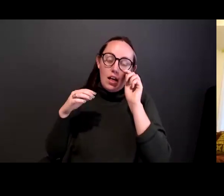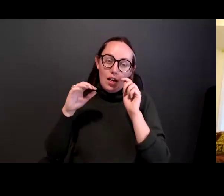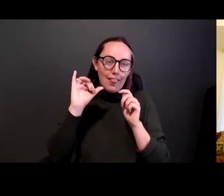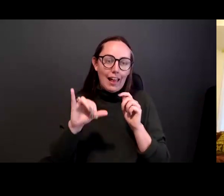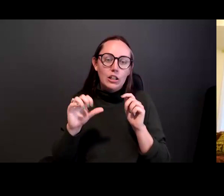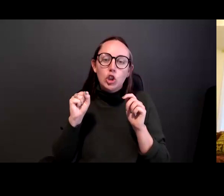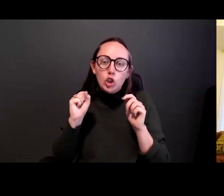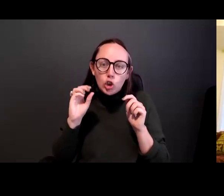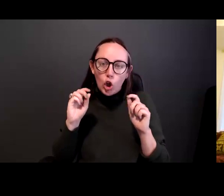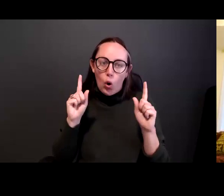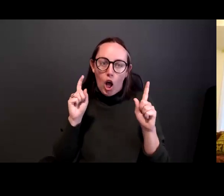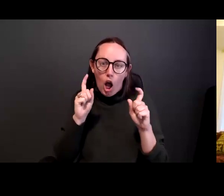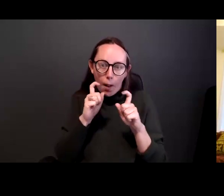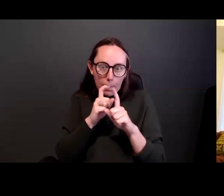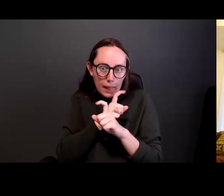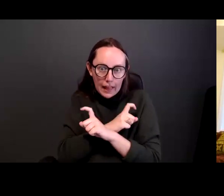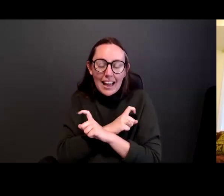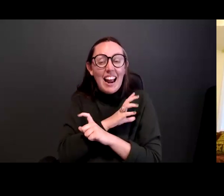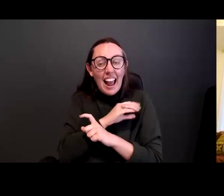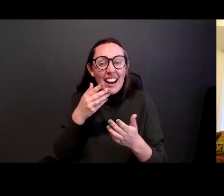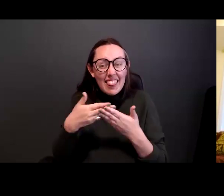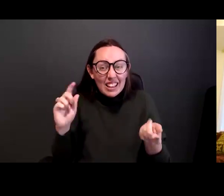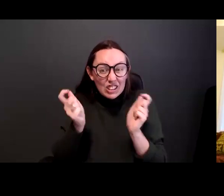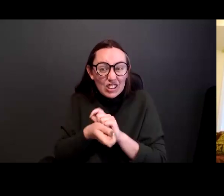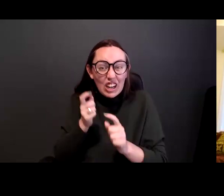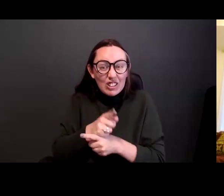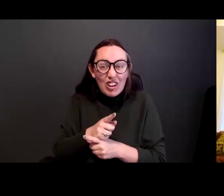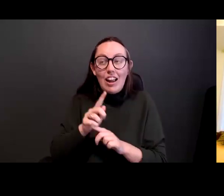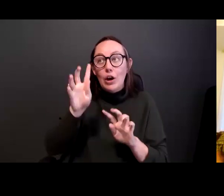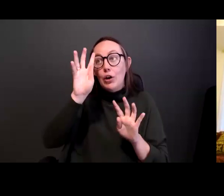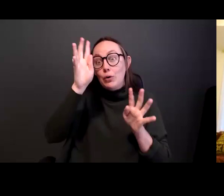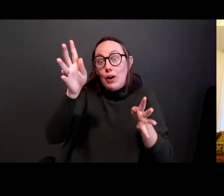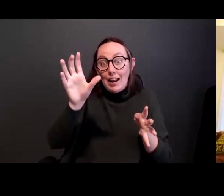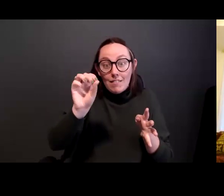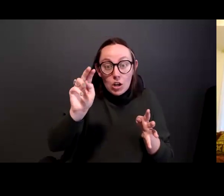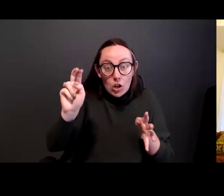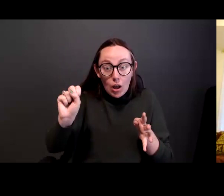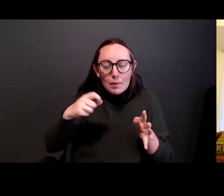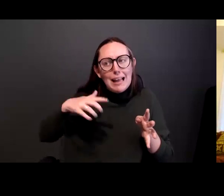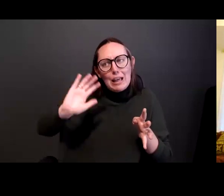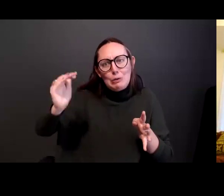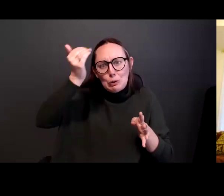Openverse, and I didn't even know that, right? I was familiar with Creative Commons, but yeah, when somebody gets bought out,